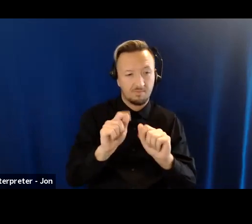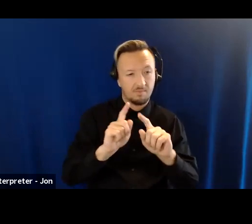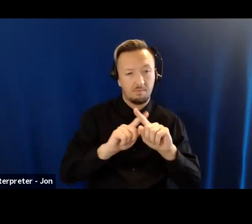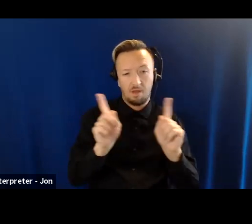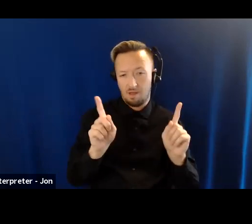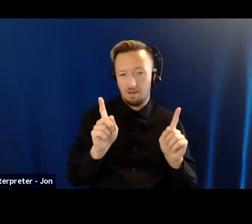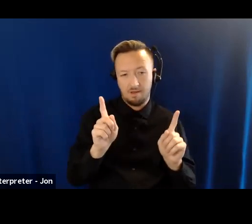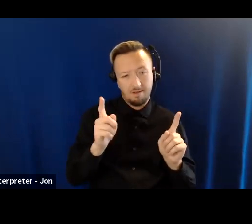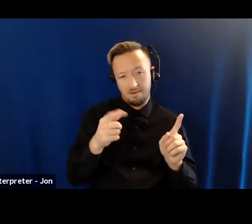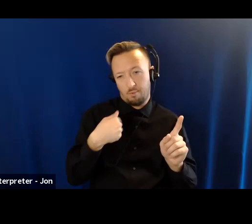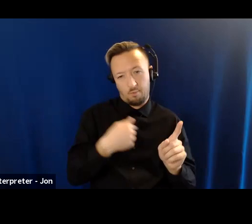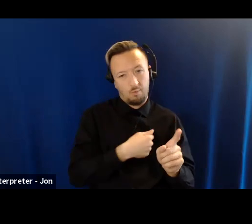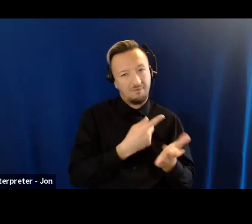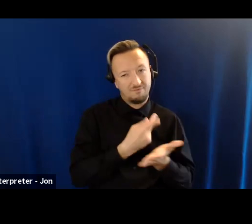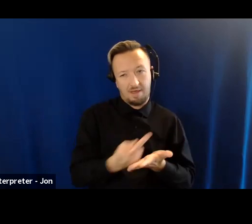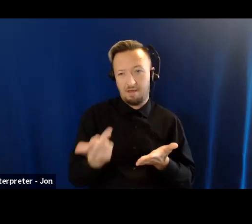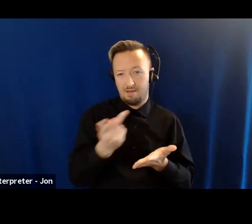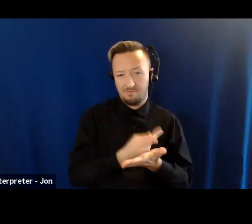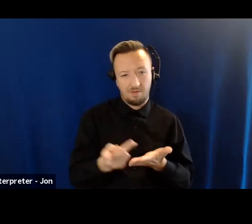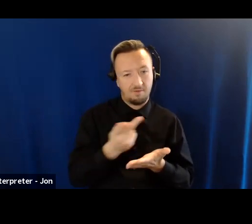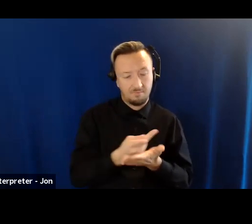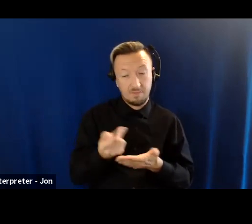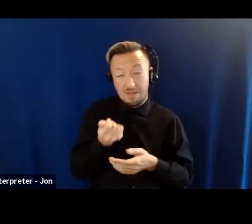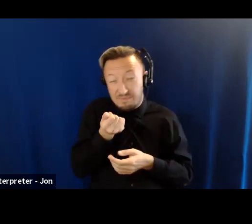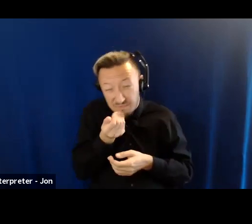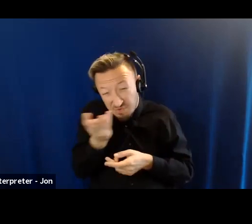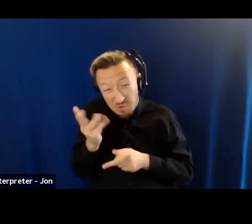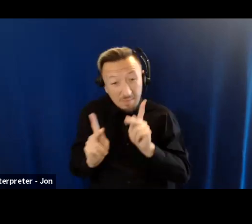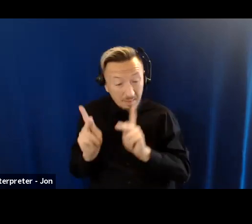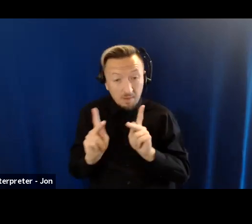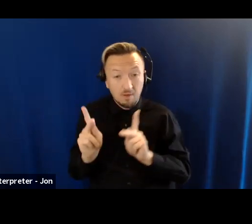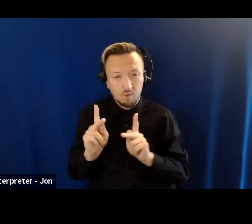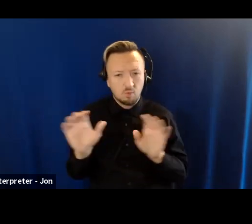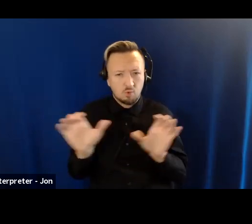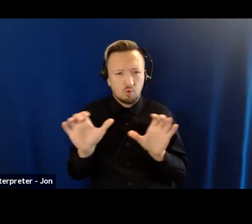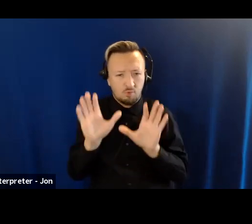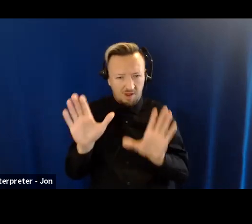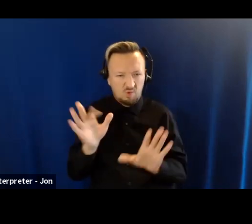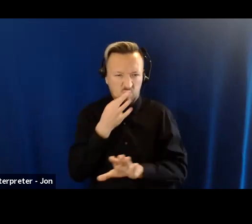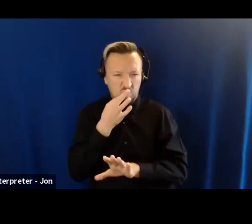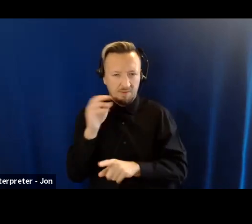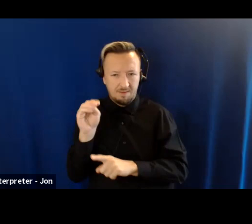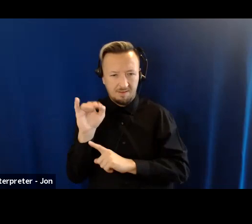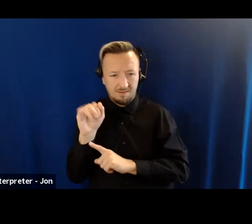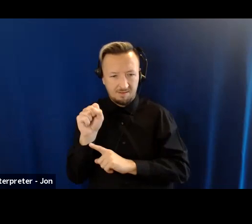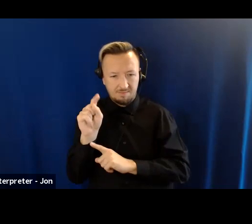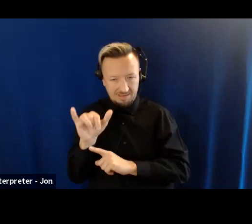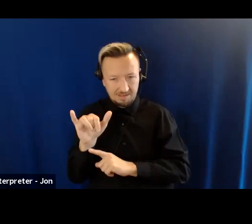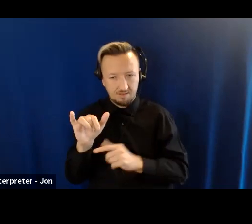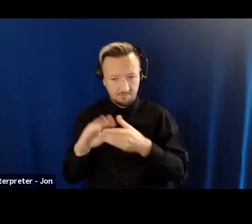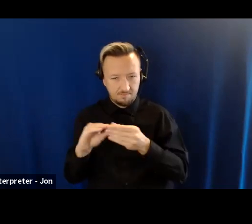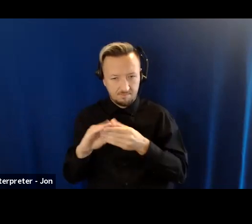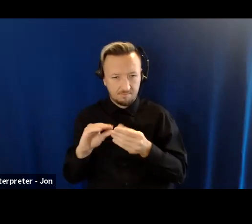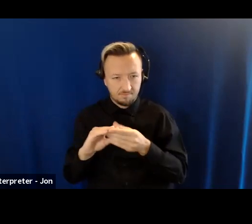There are a few folks who have done really great work, and you'll hear from Misty in just a moment about the